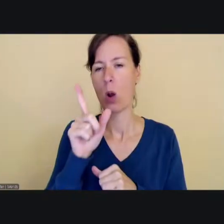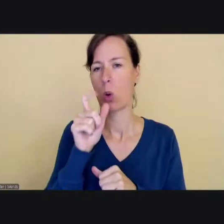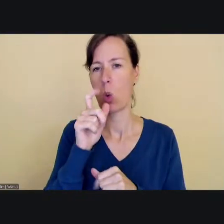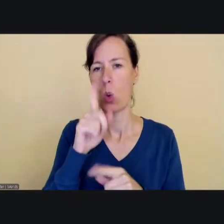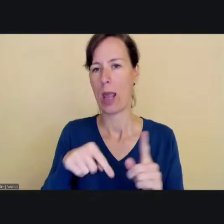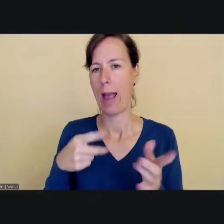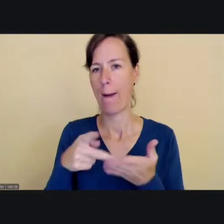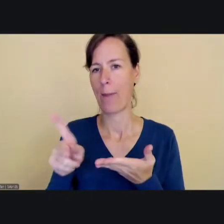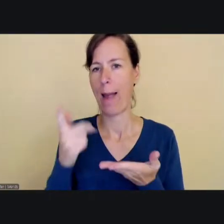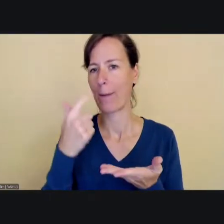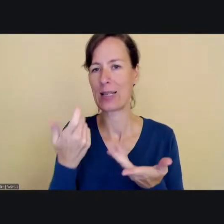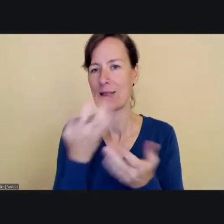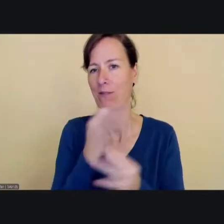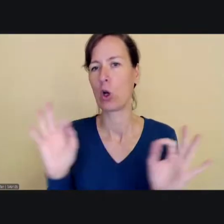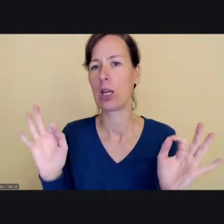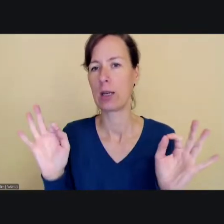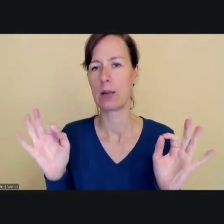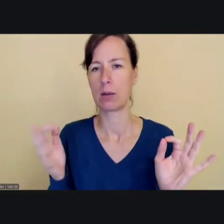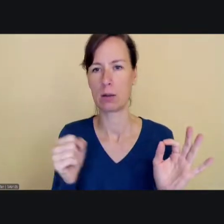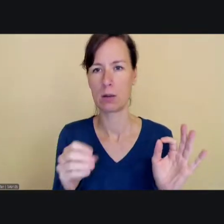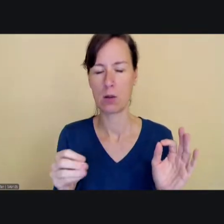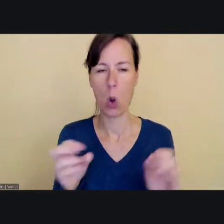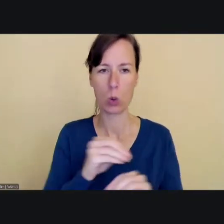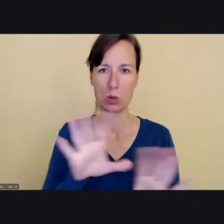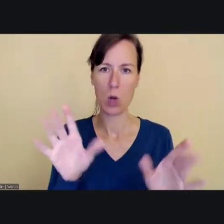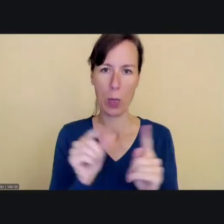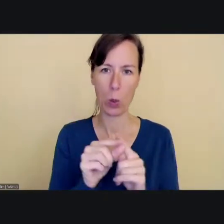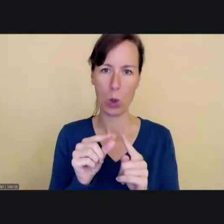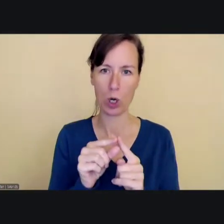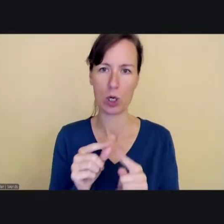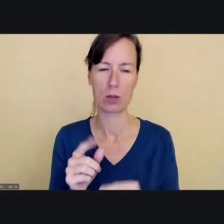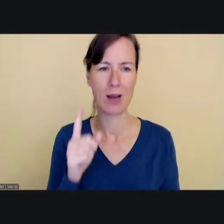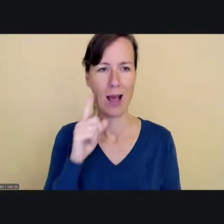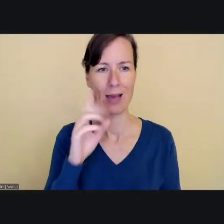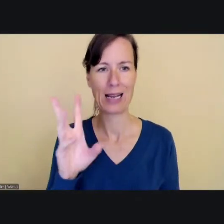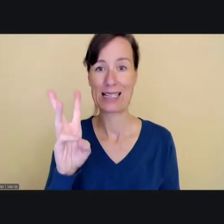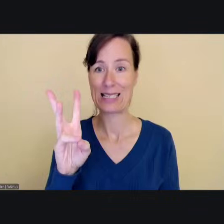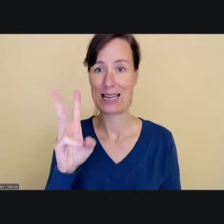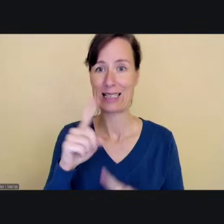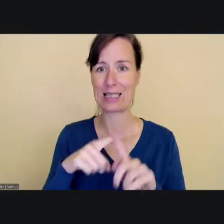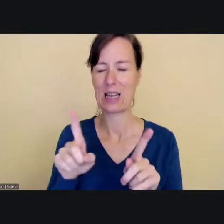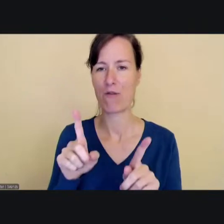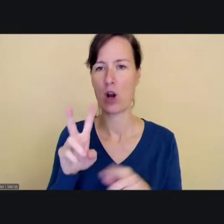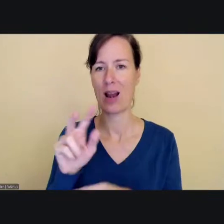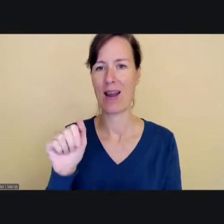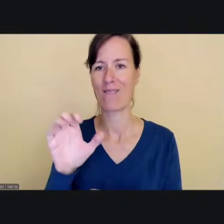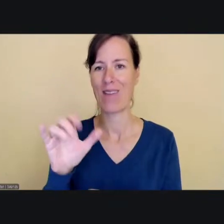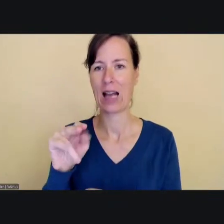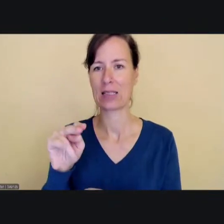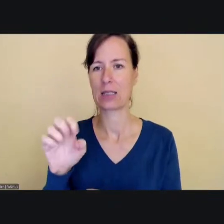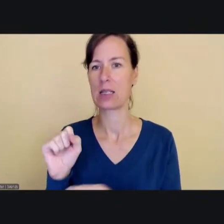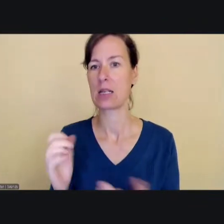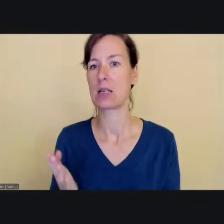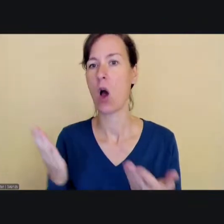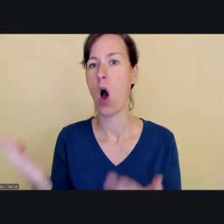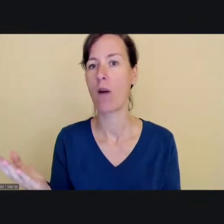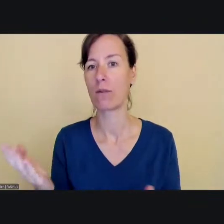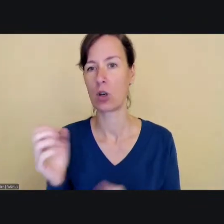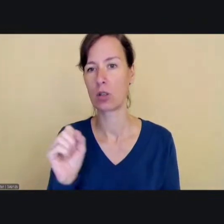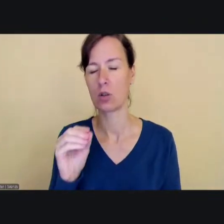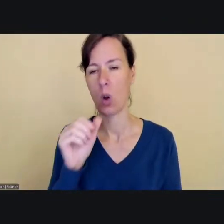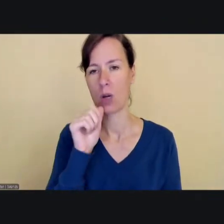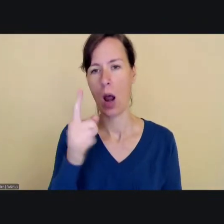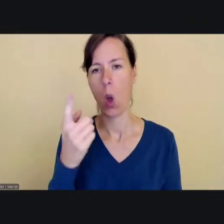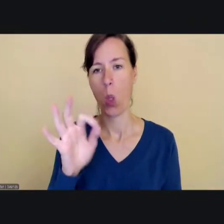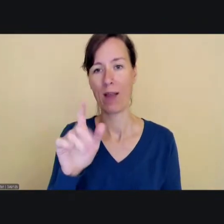And I think there are 6 different vaccines being offered. So it's not just flu. I was